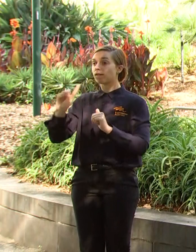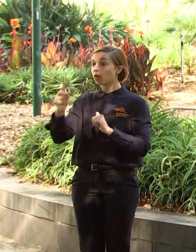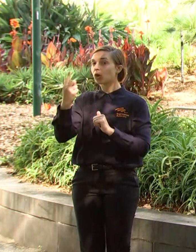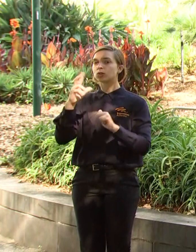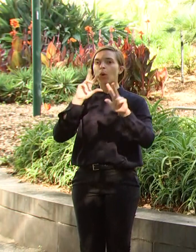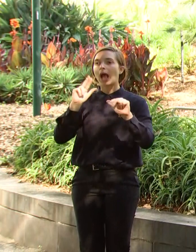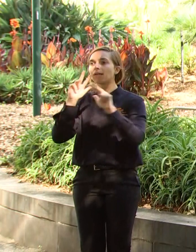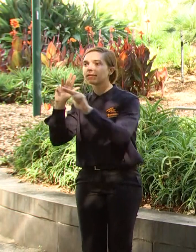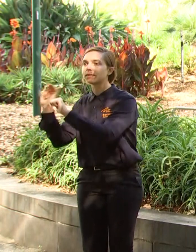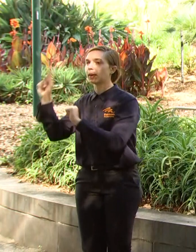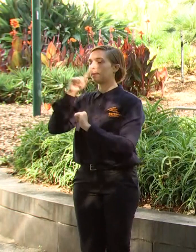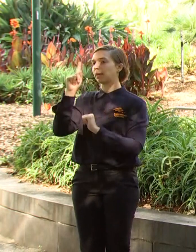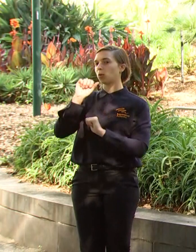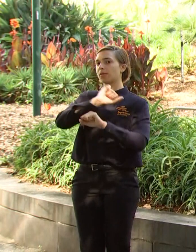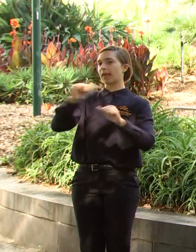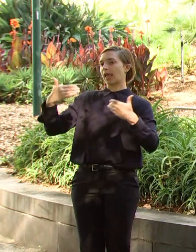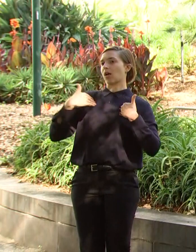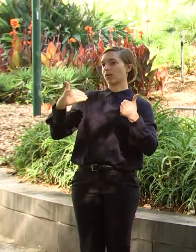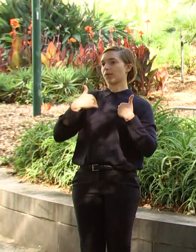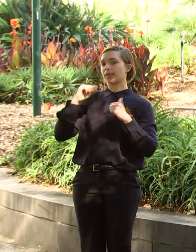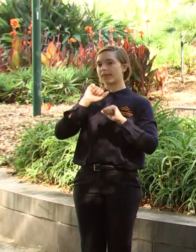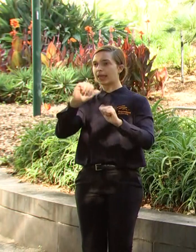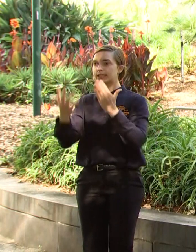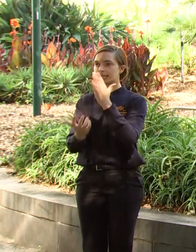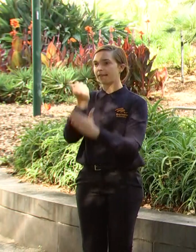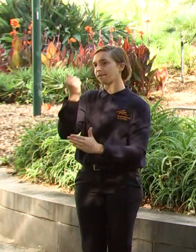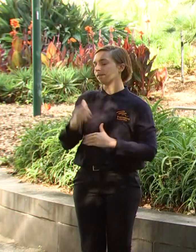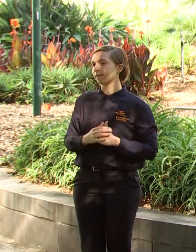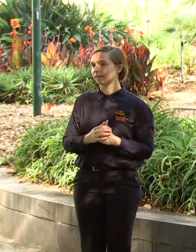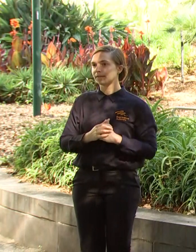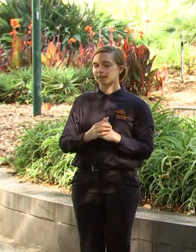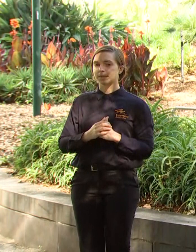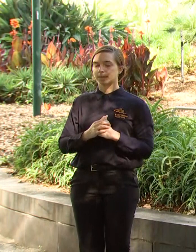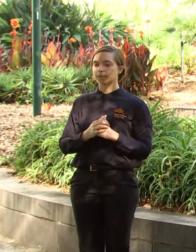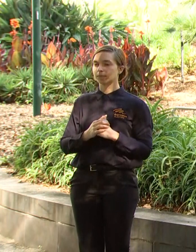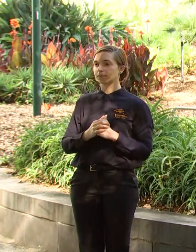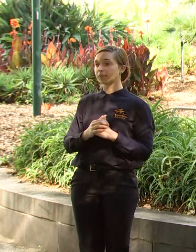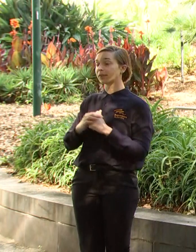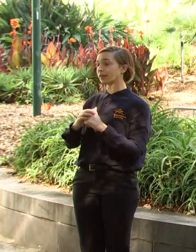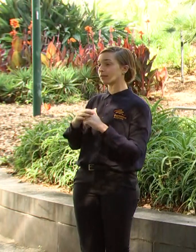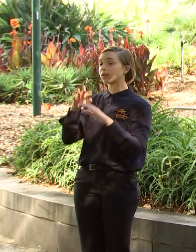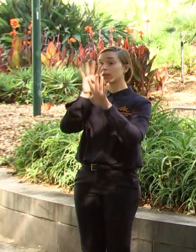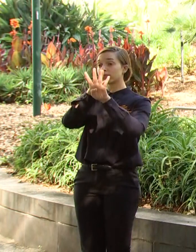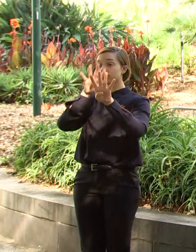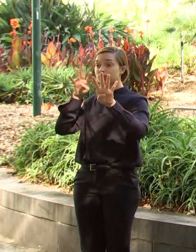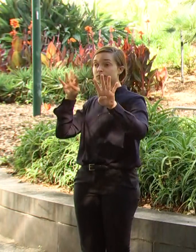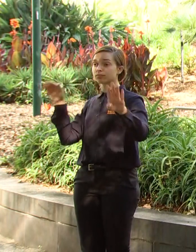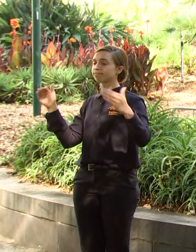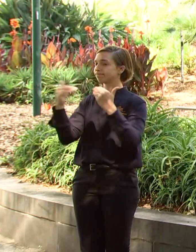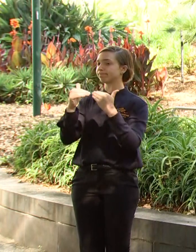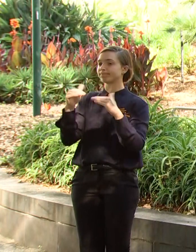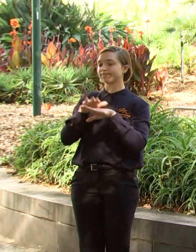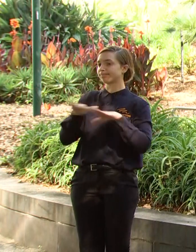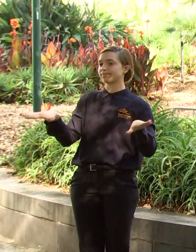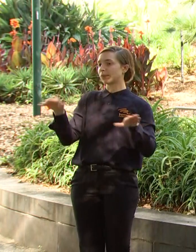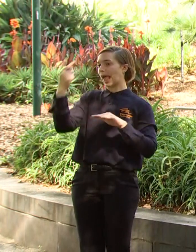Day. In terms of that particular proposed event, that is a matter for the City of Melbourne. They can speak to that. But what I can say to